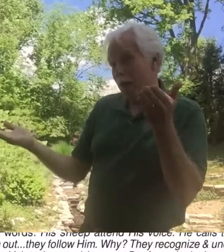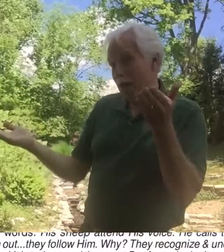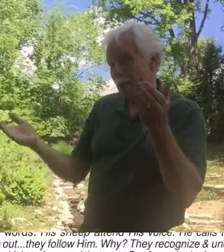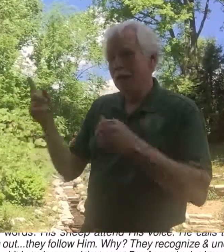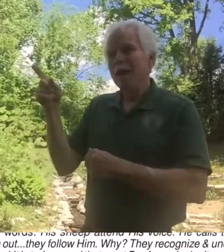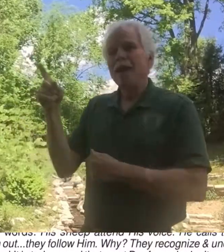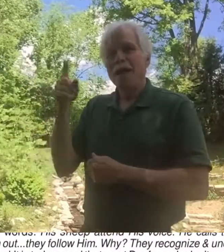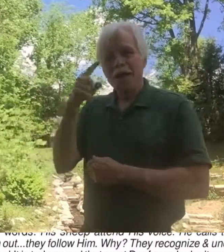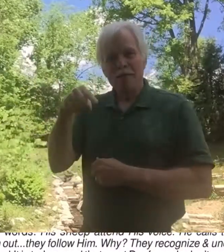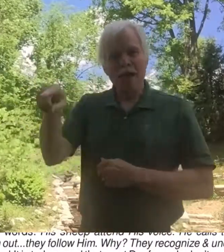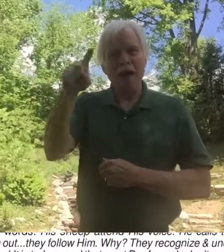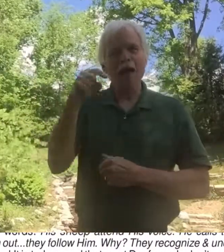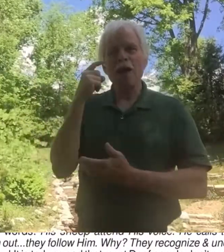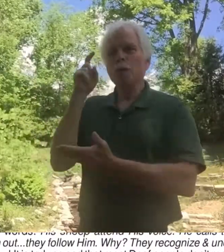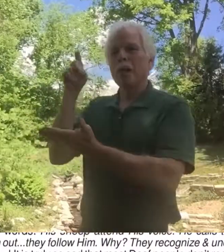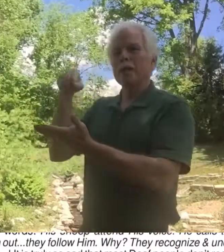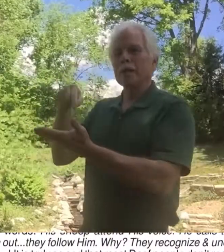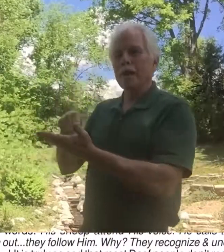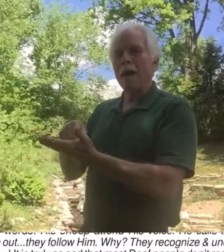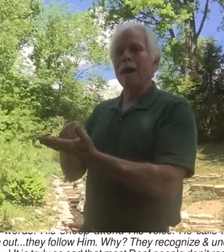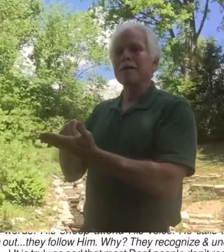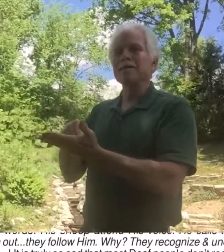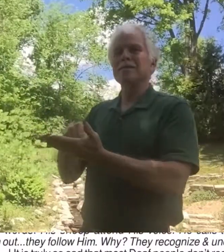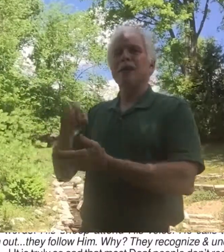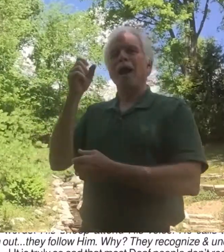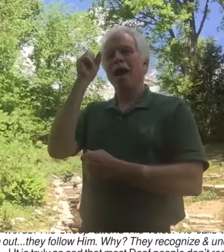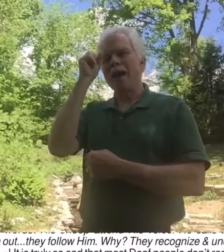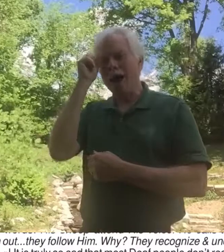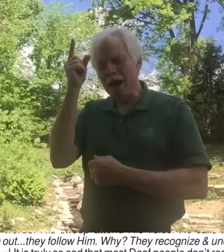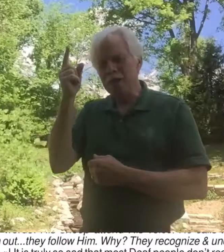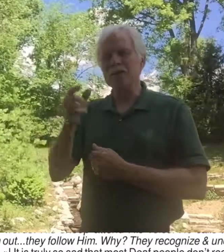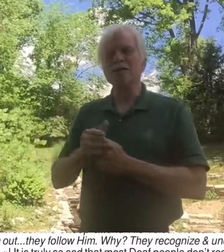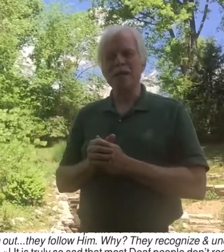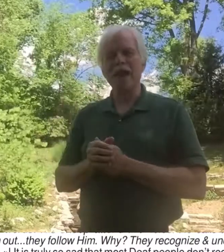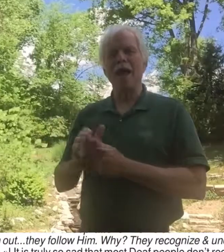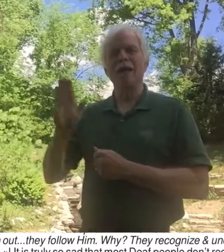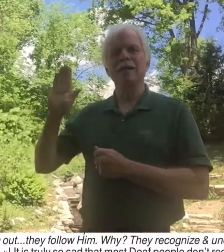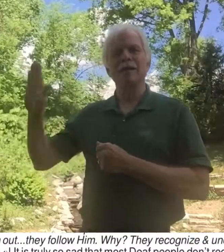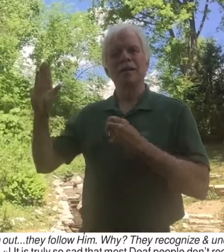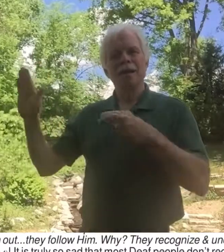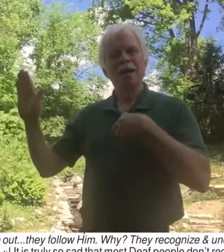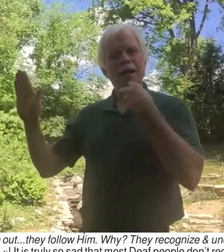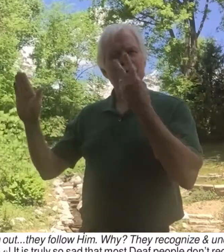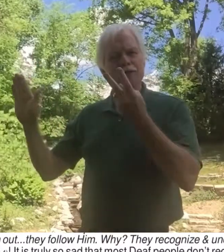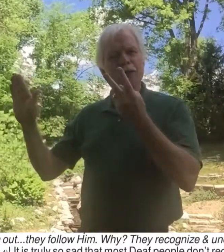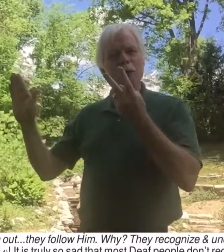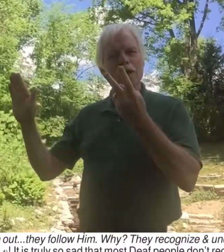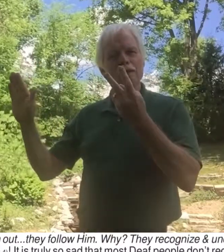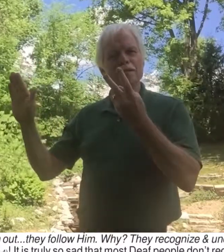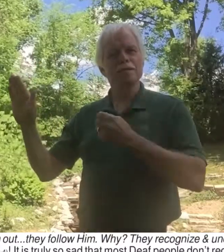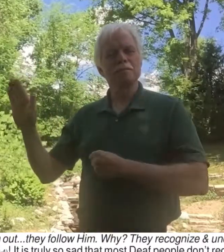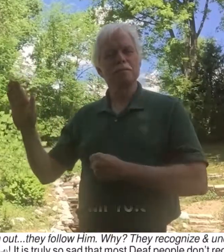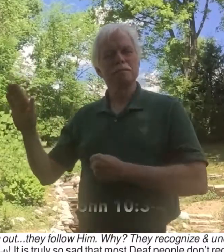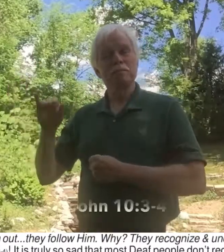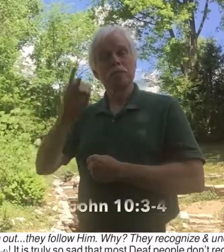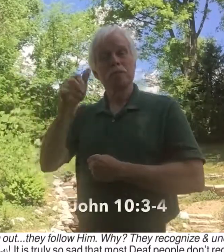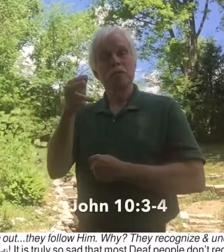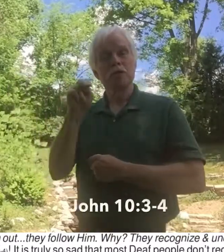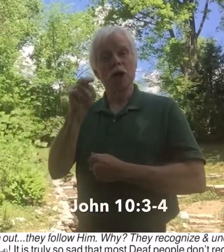Why? They recognize and understand his voice.